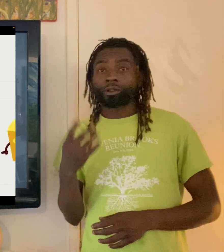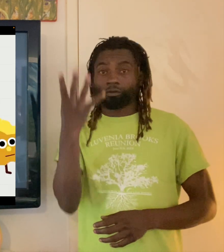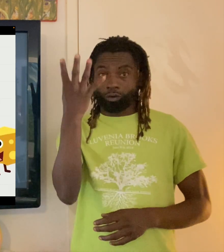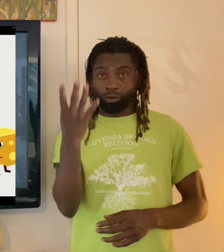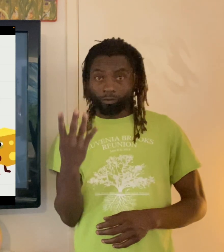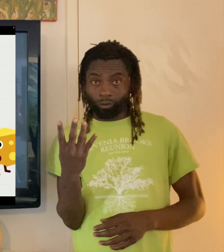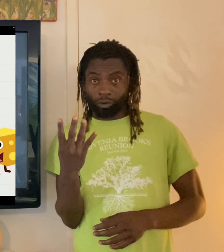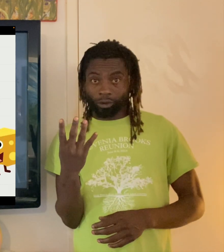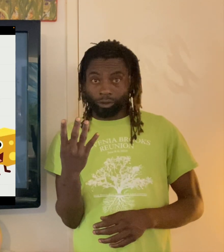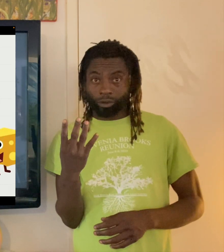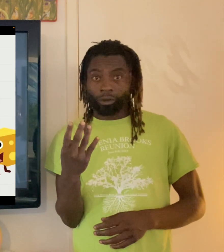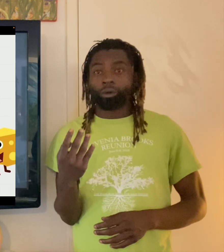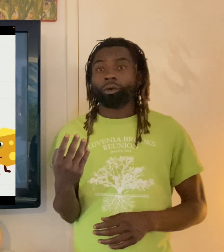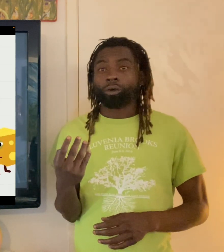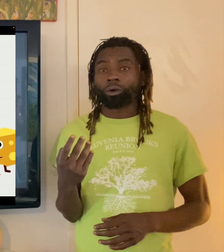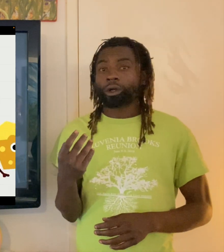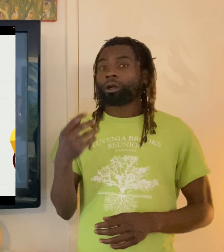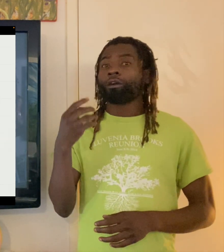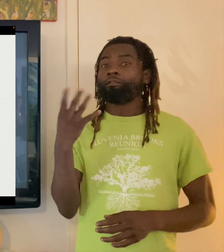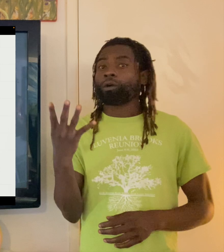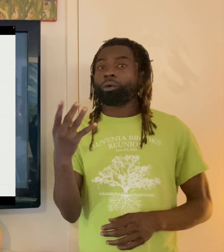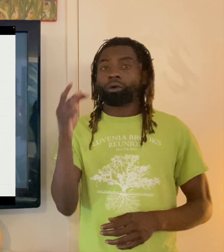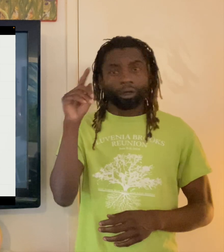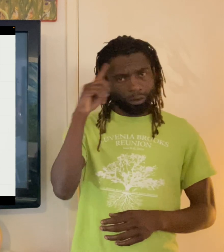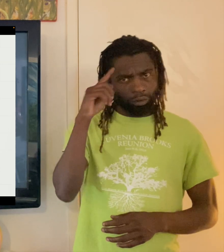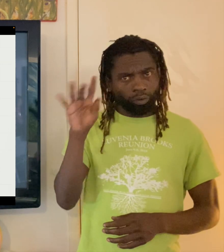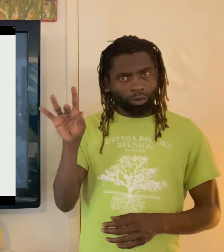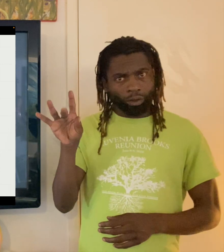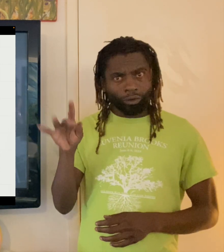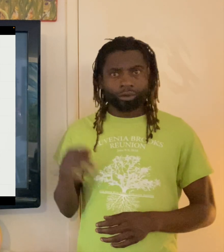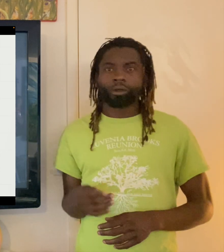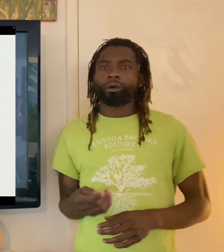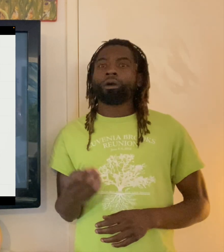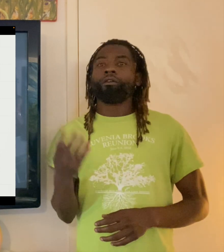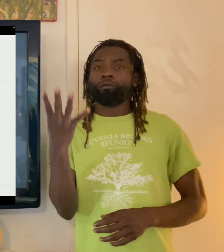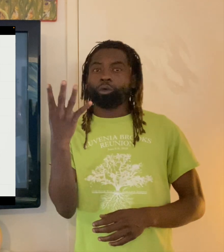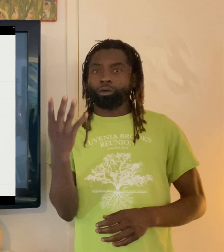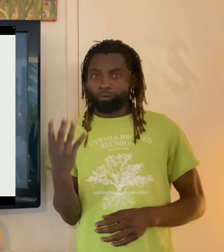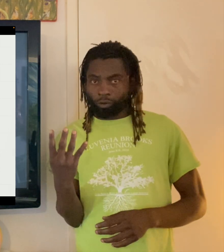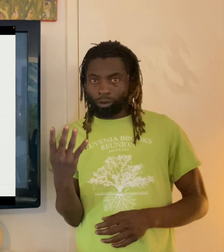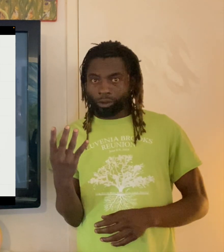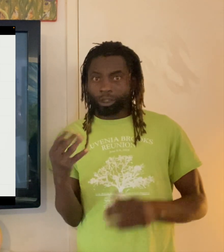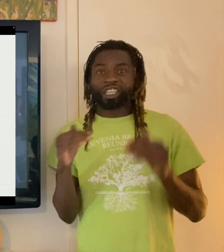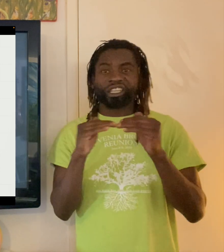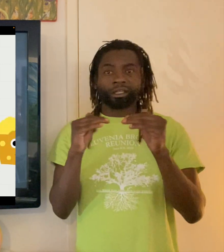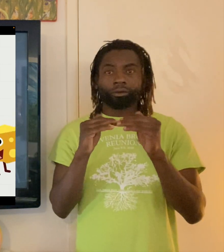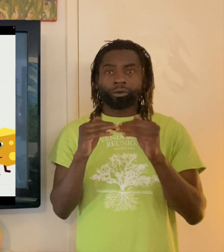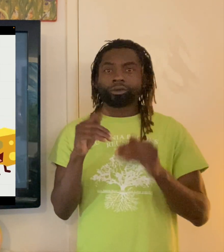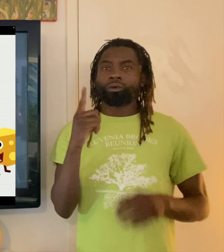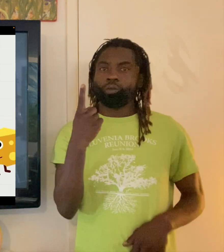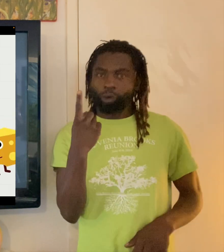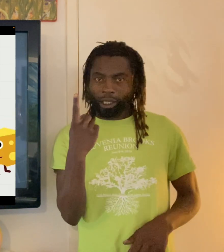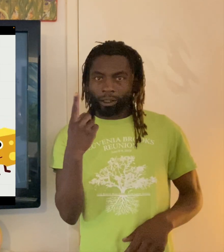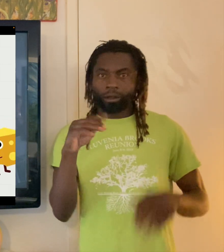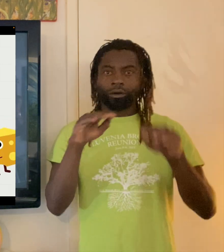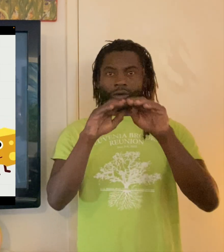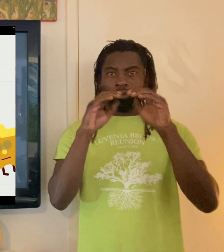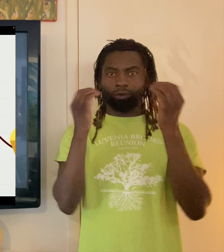or 4/4. And 4/4 is the same as 1 whole. 1